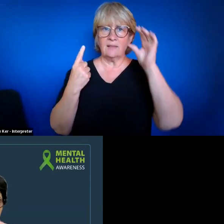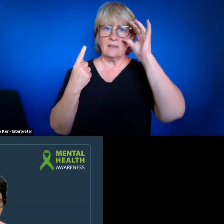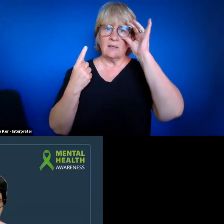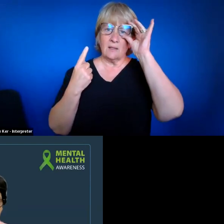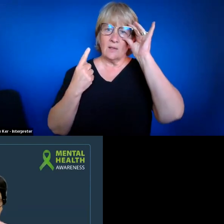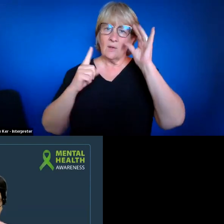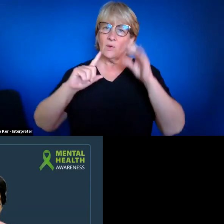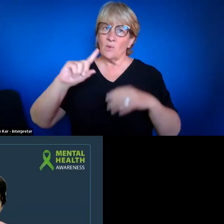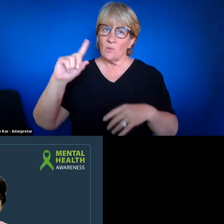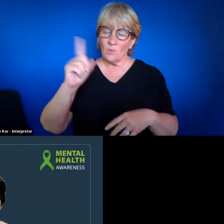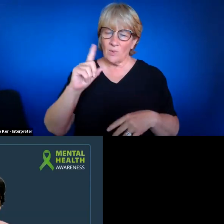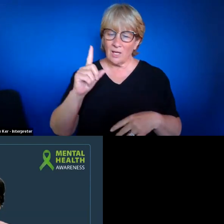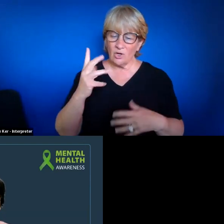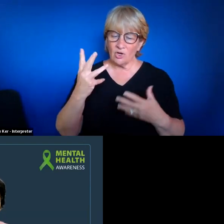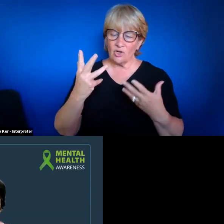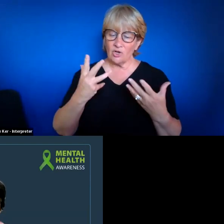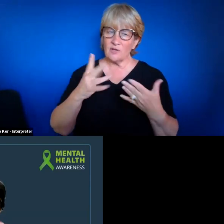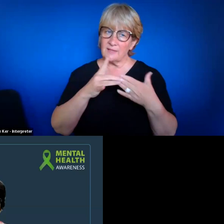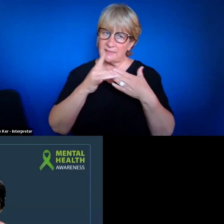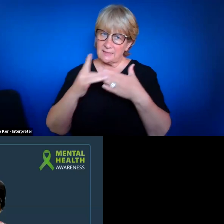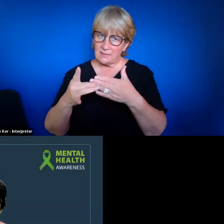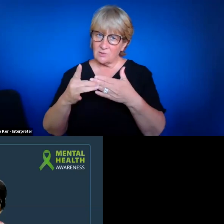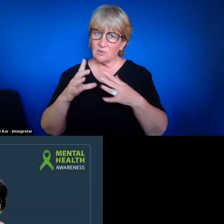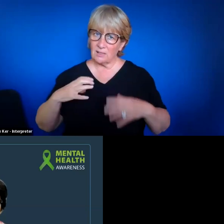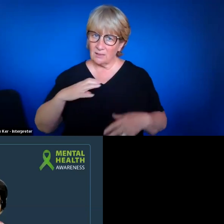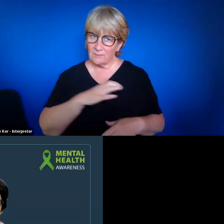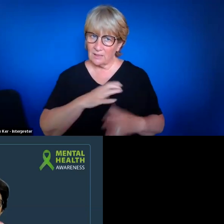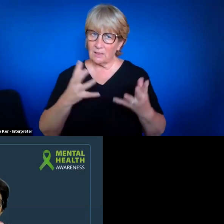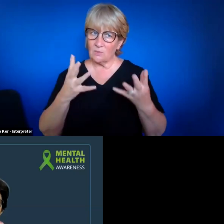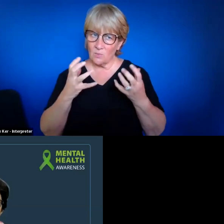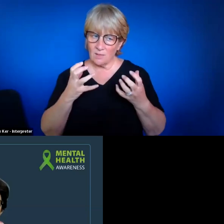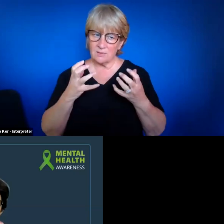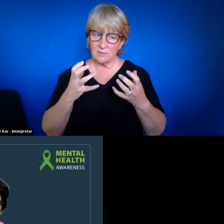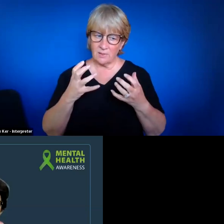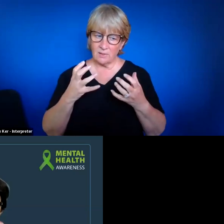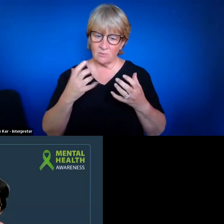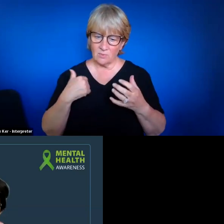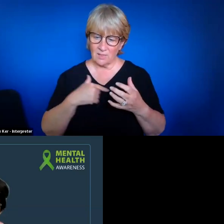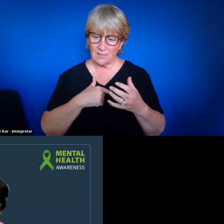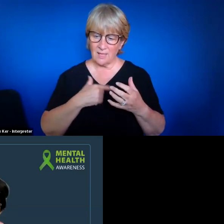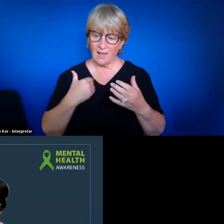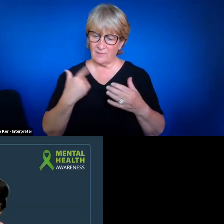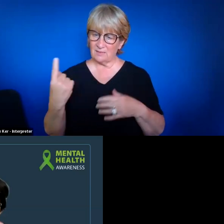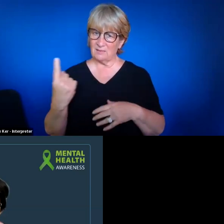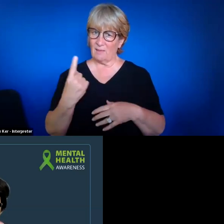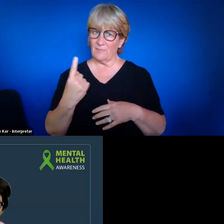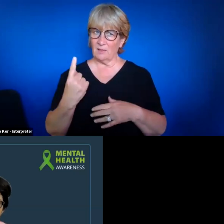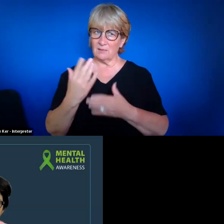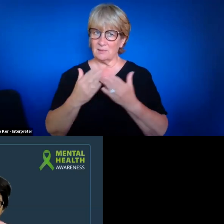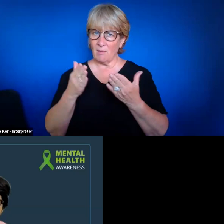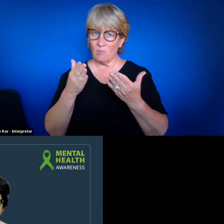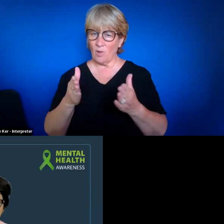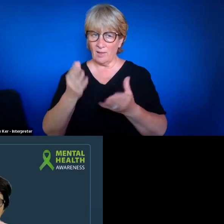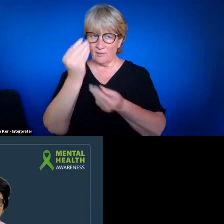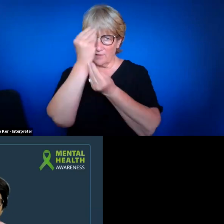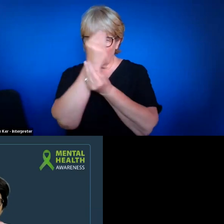where the steering committee wants to be with this, which is having some way of